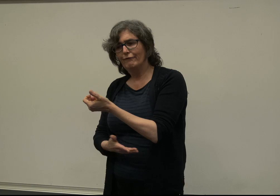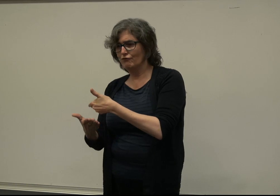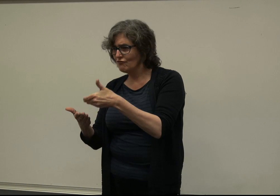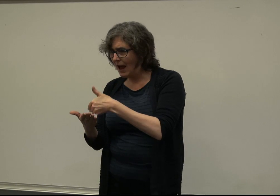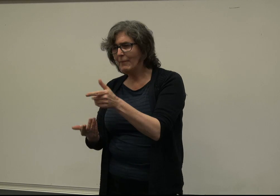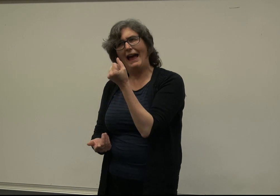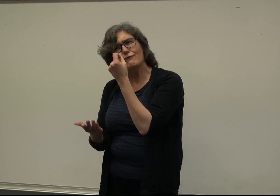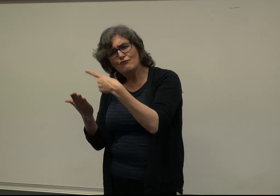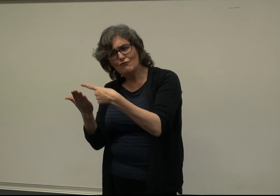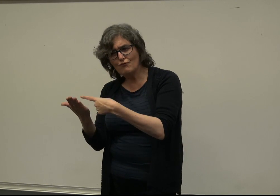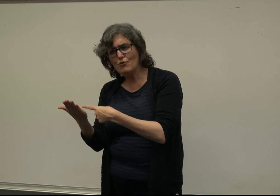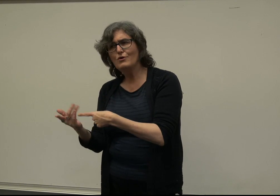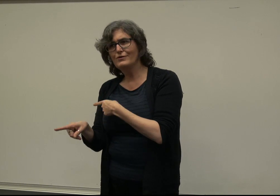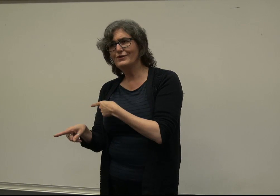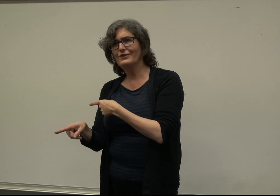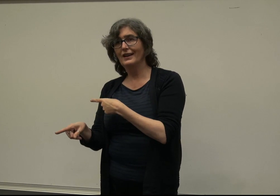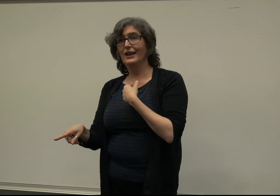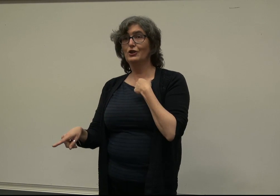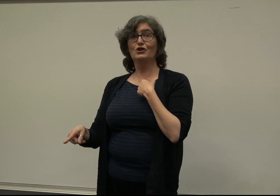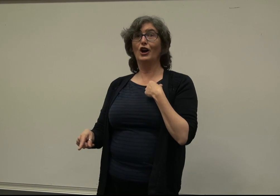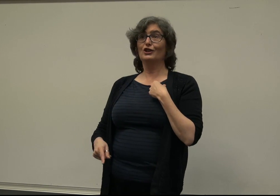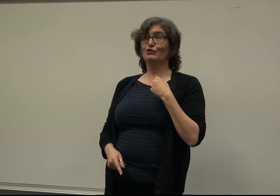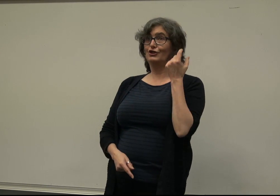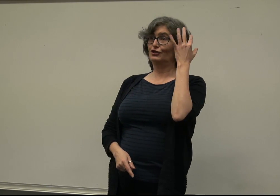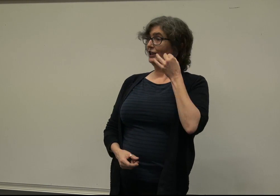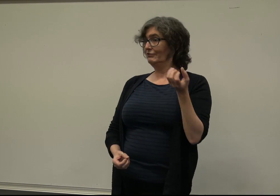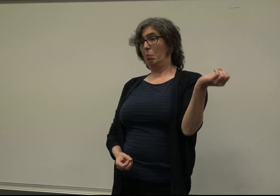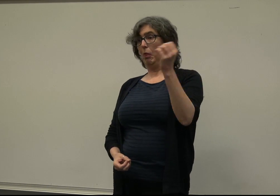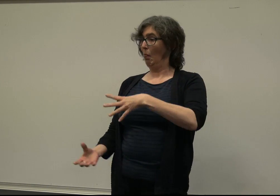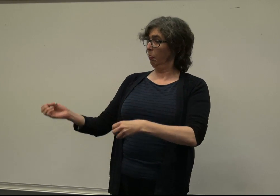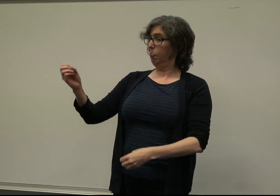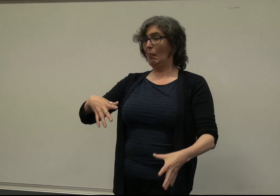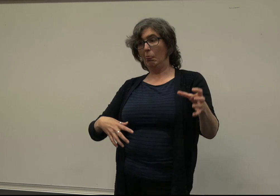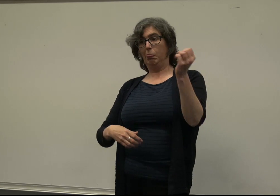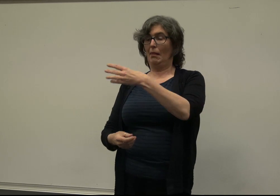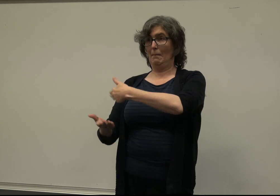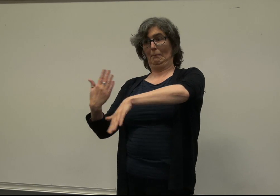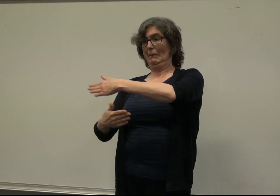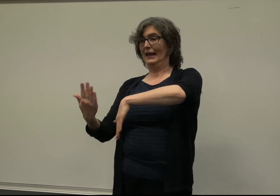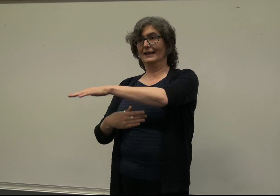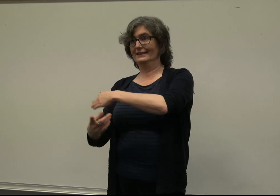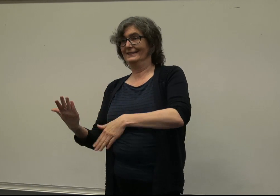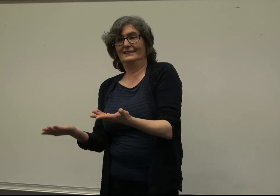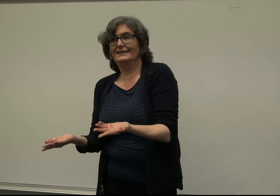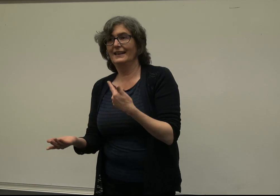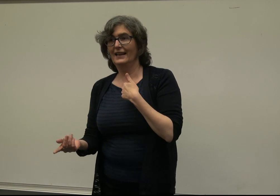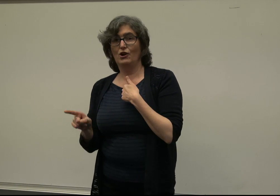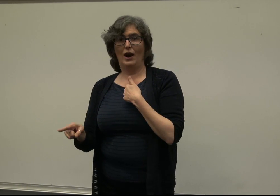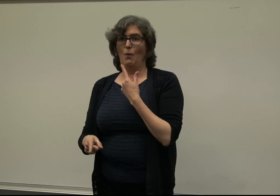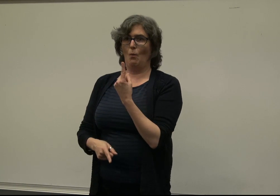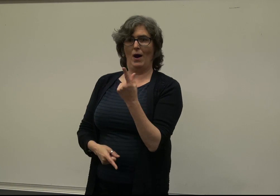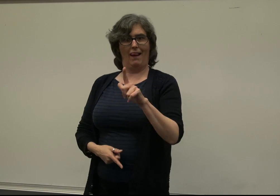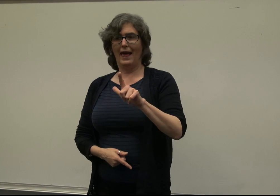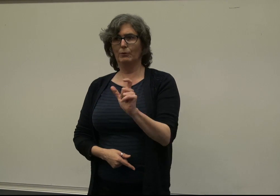You can't mix randomly. You can't just take words from another language